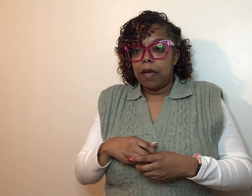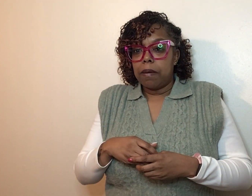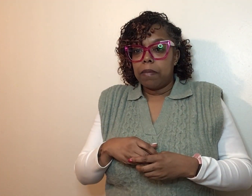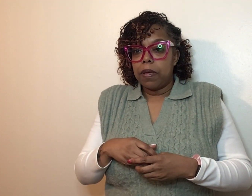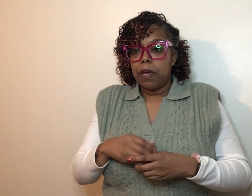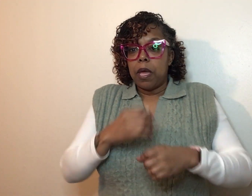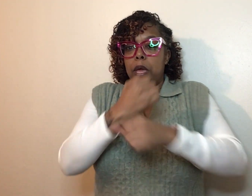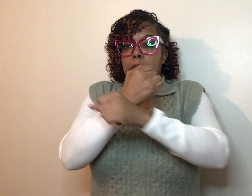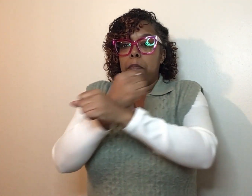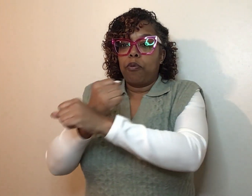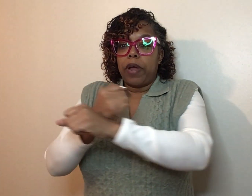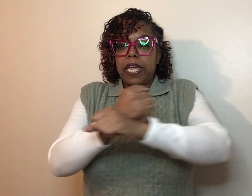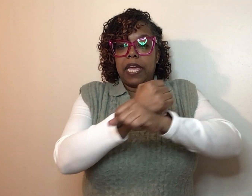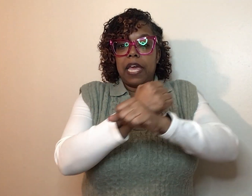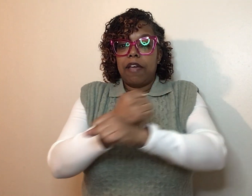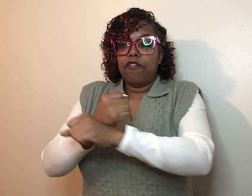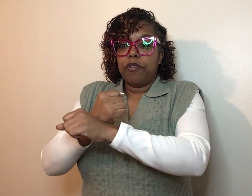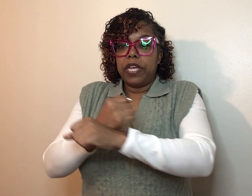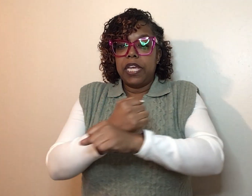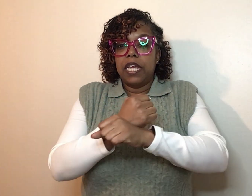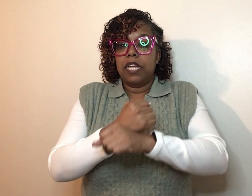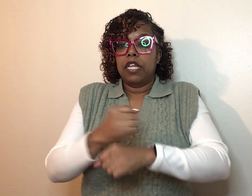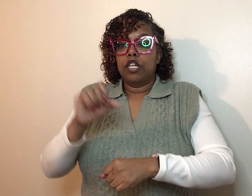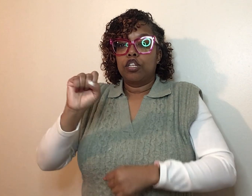Um, break every